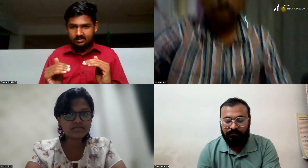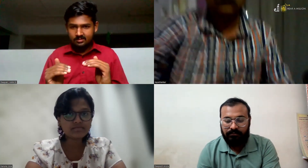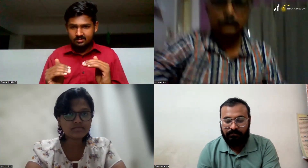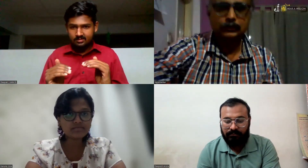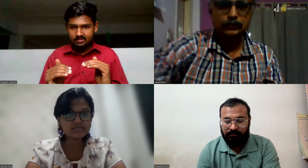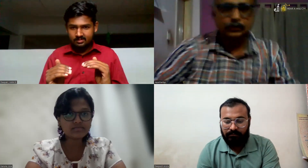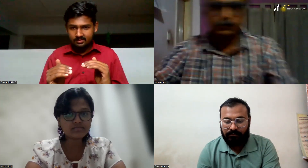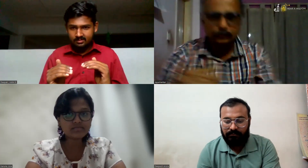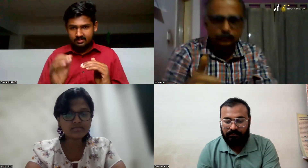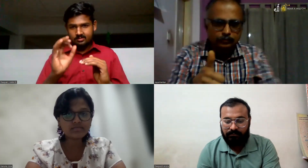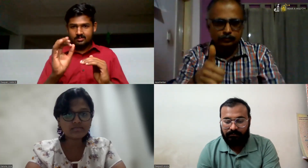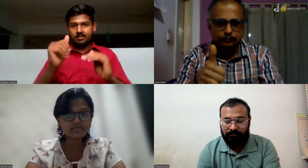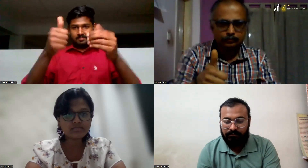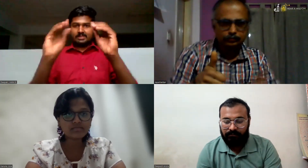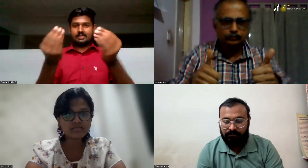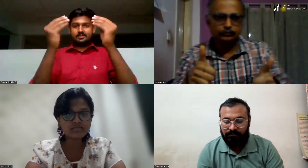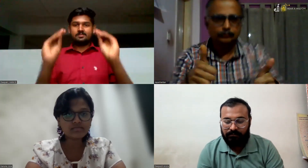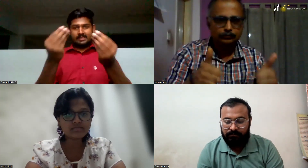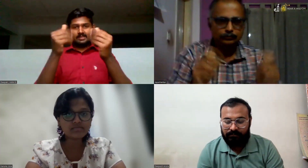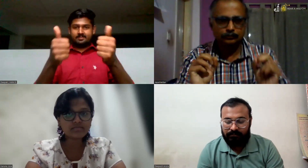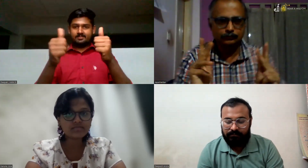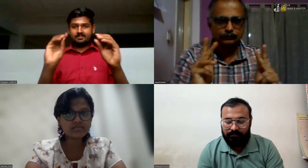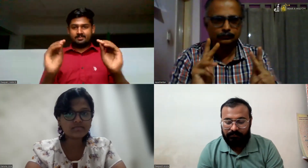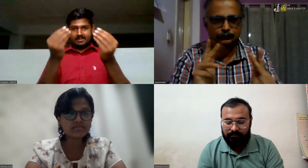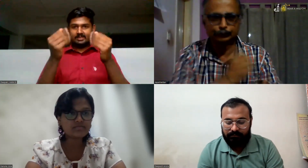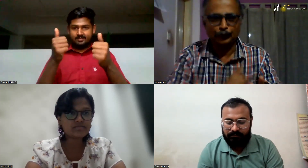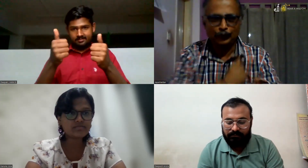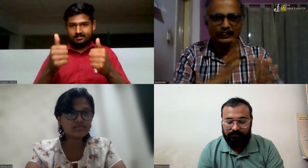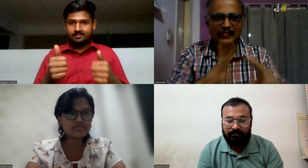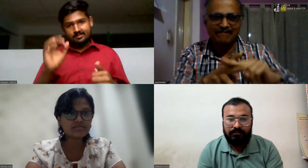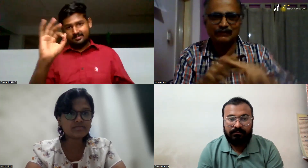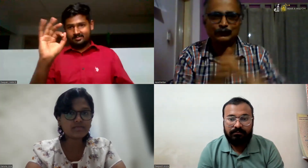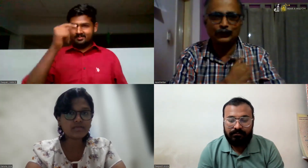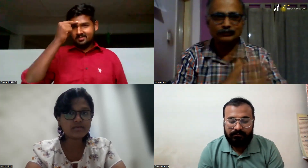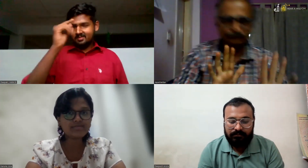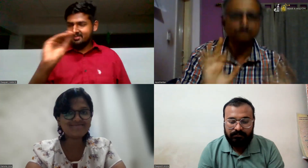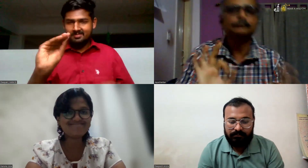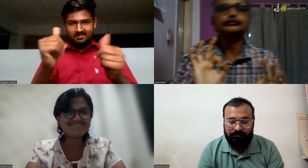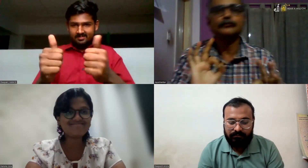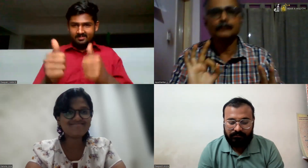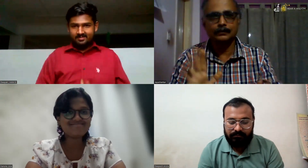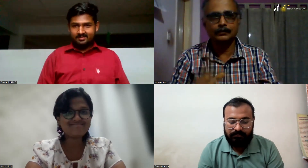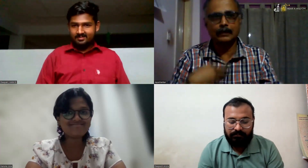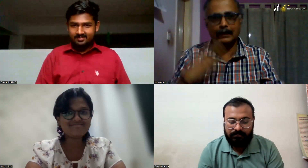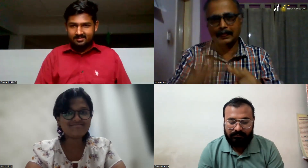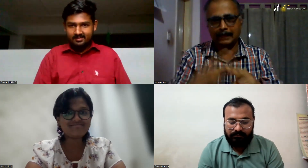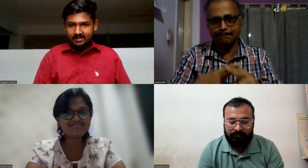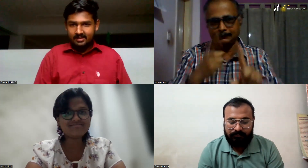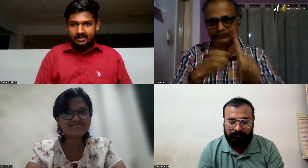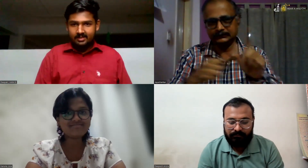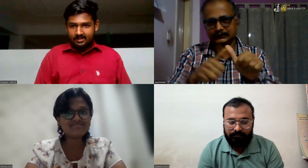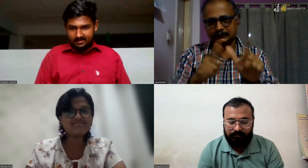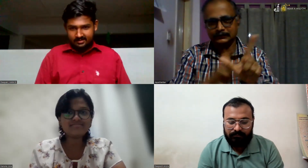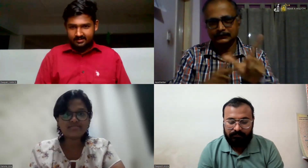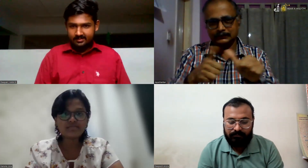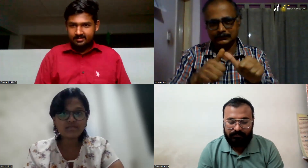Quite more down. Okay, now sounds better. So, okay. So I'm really sorry what